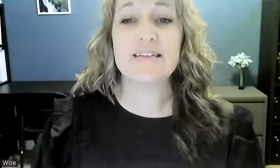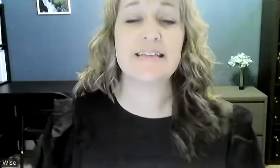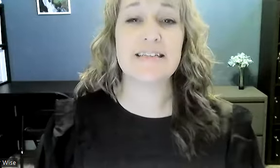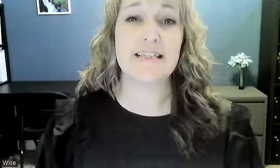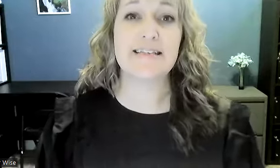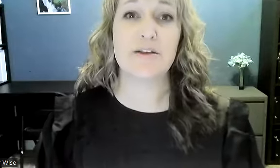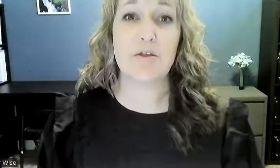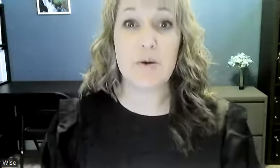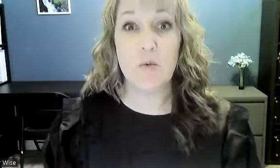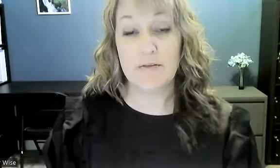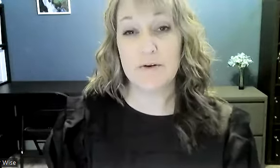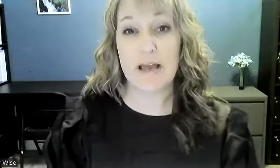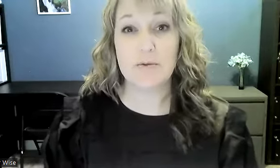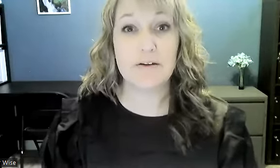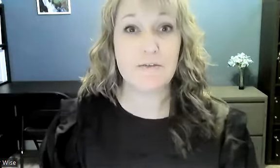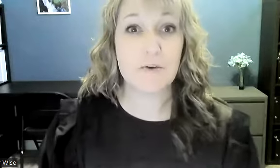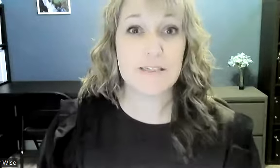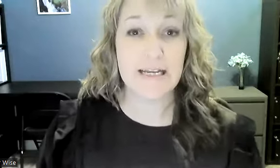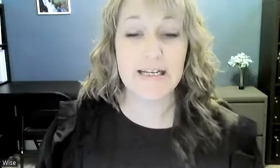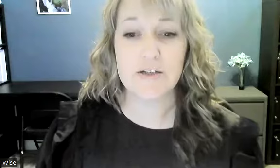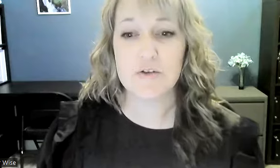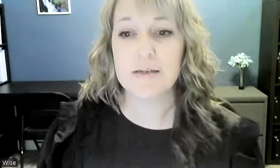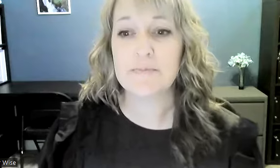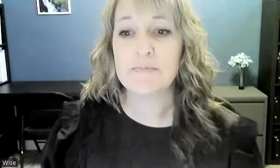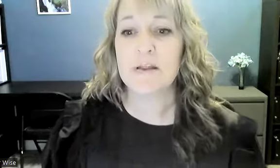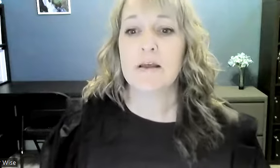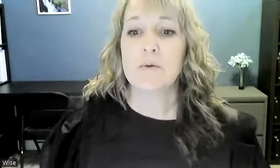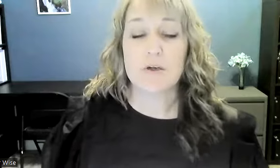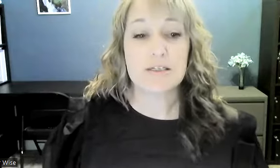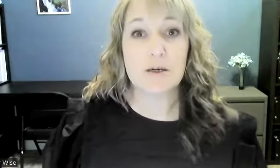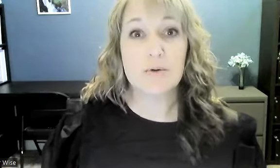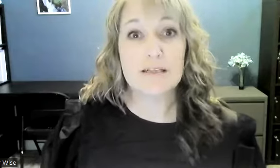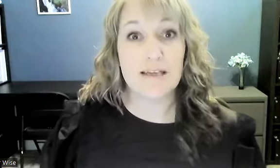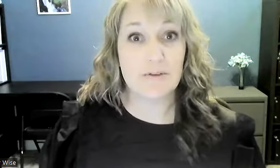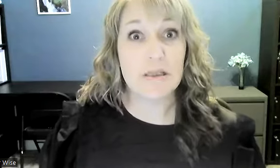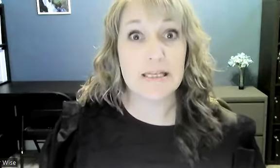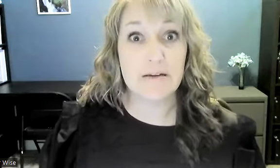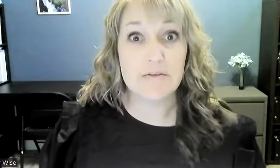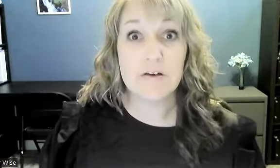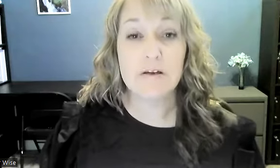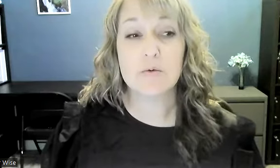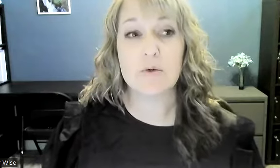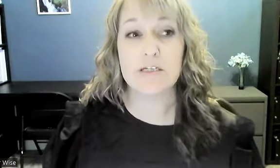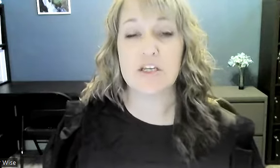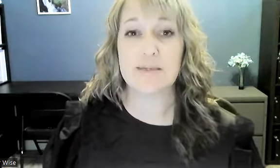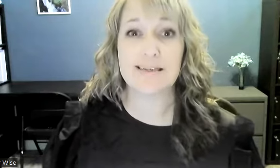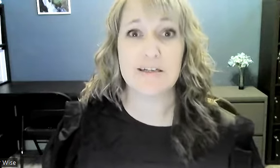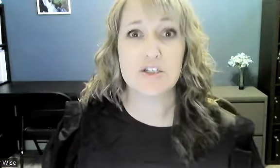This is lesson 3.1 vocabulary for signing naturally. We're going to start with a sign for live, which can be signed two